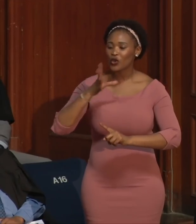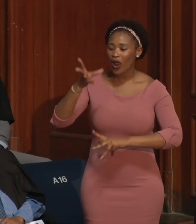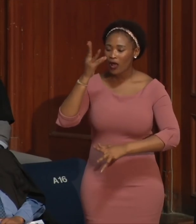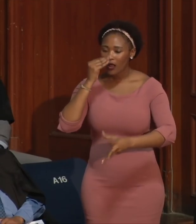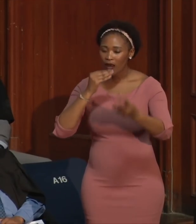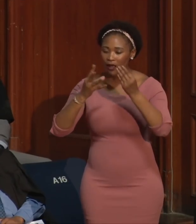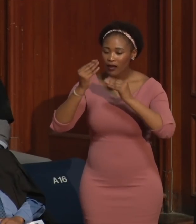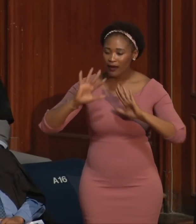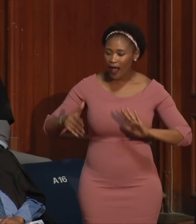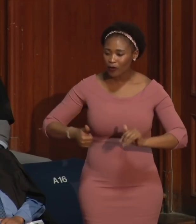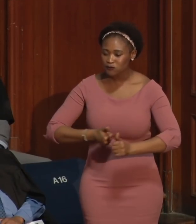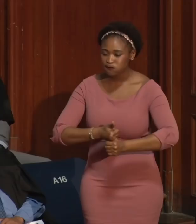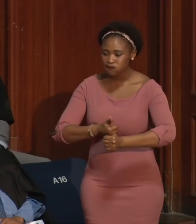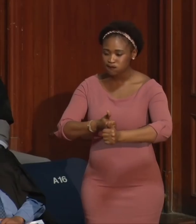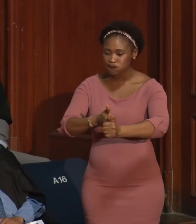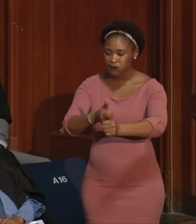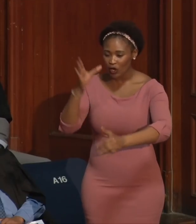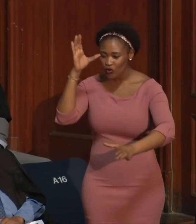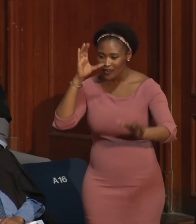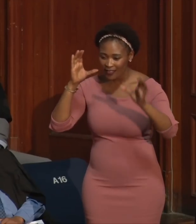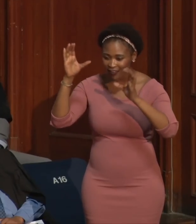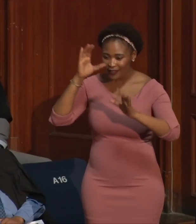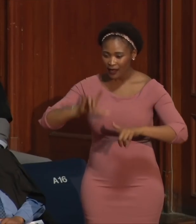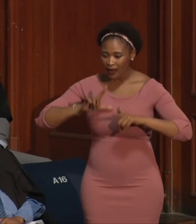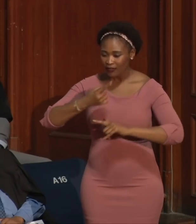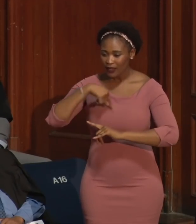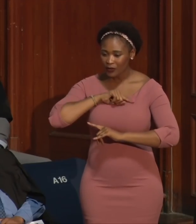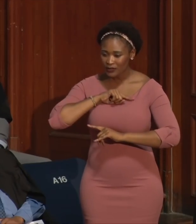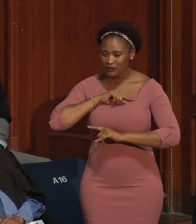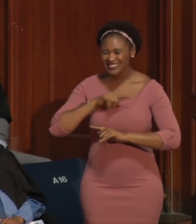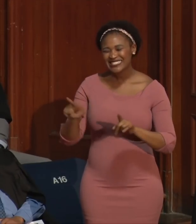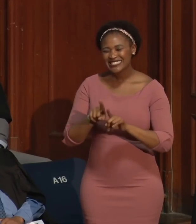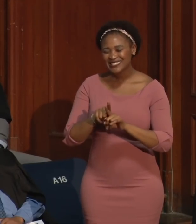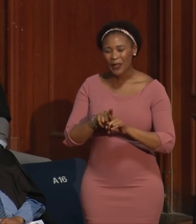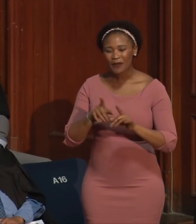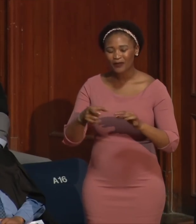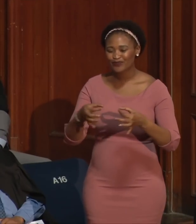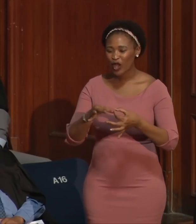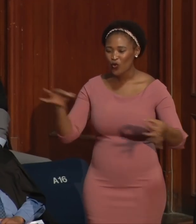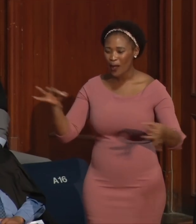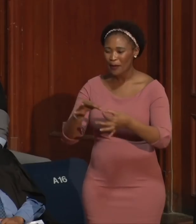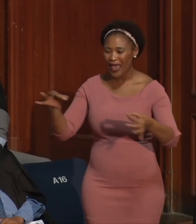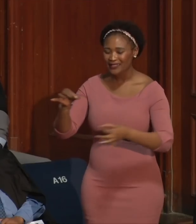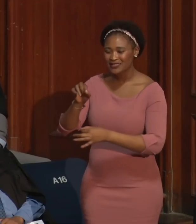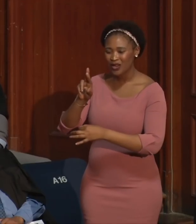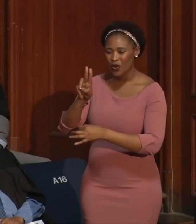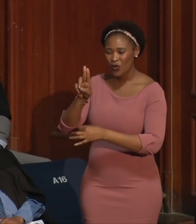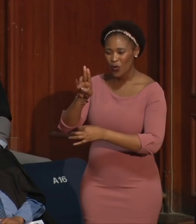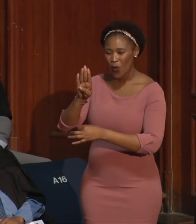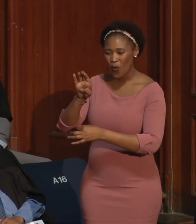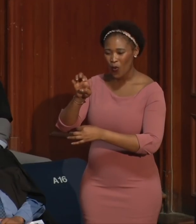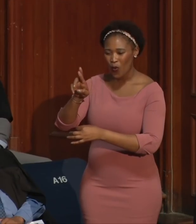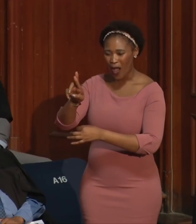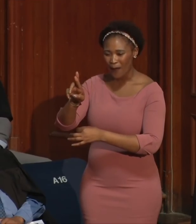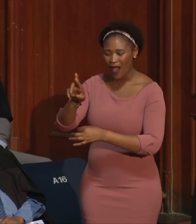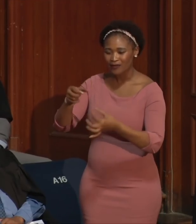that creative tension in our lives. It's kind of like a rubber band. When you stretch it